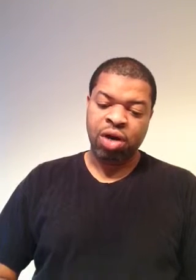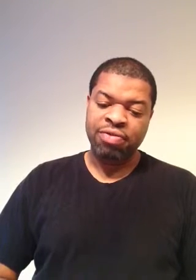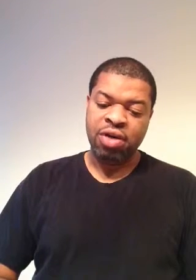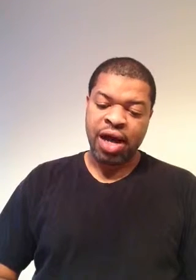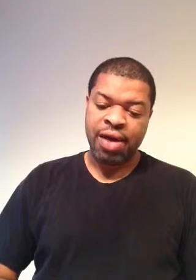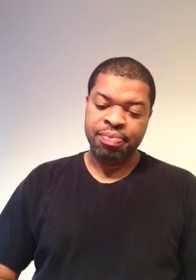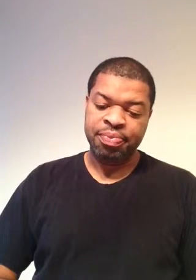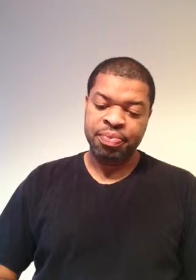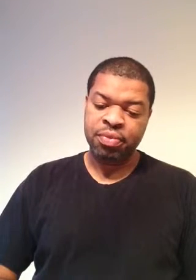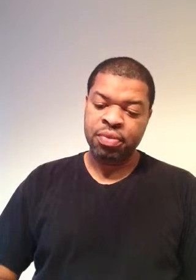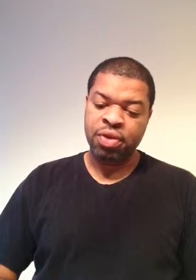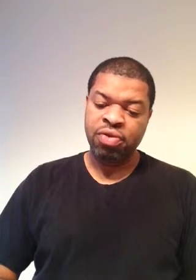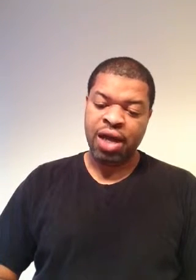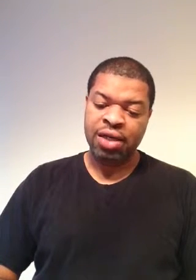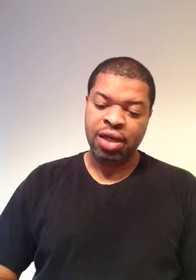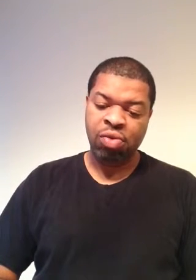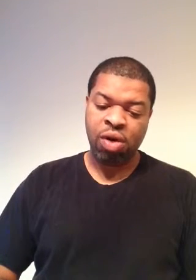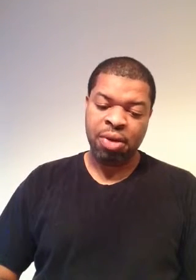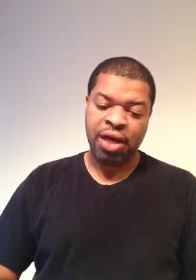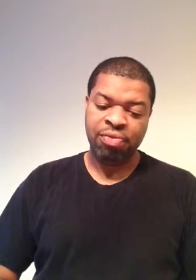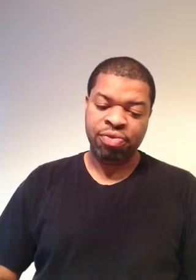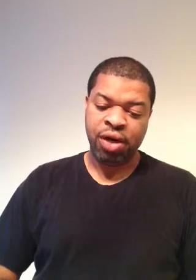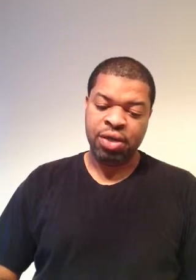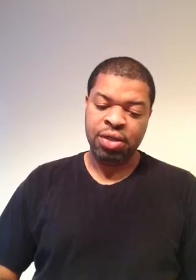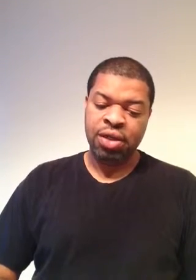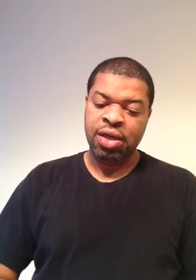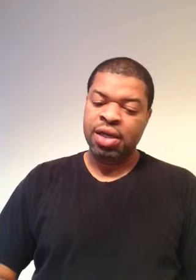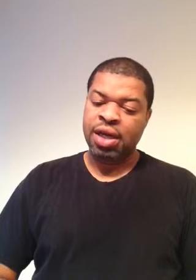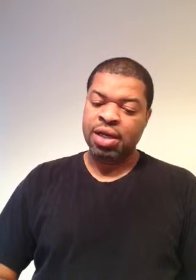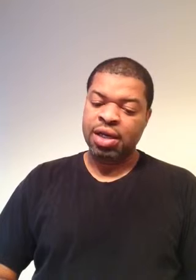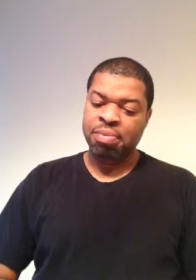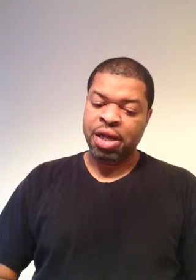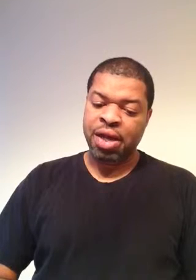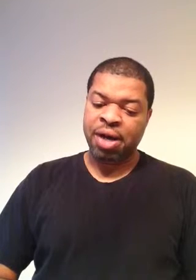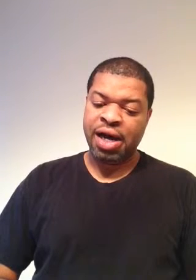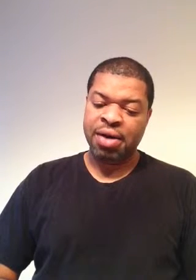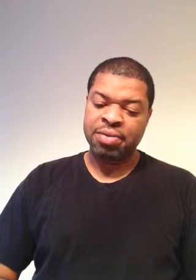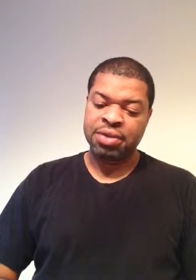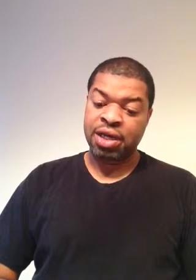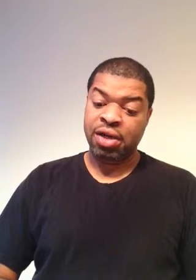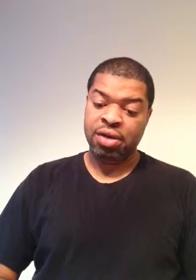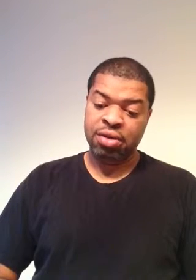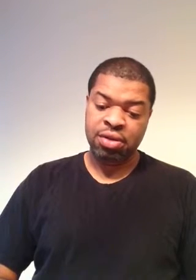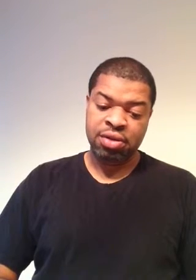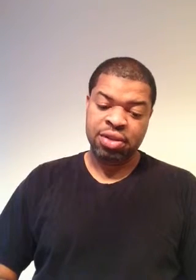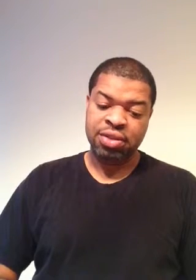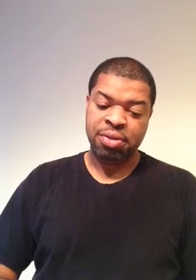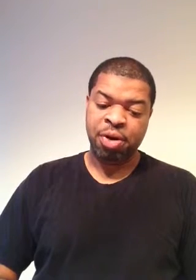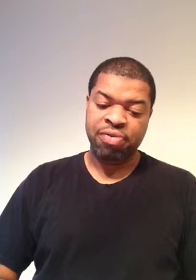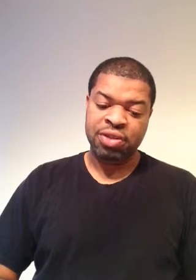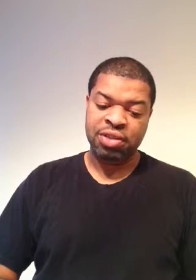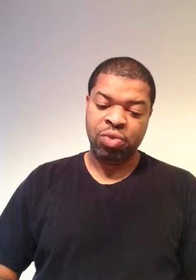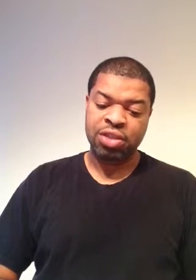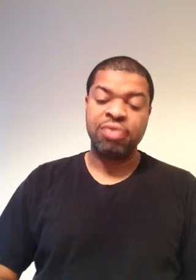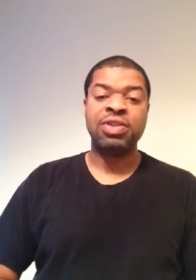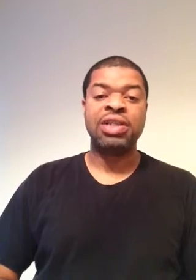have you got? You've got a nigger woman out front and a nigger man behind scared. This is a perfect situation for